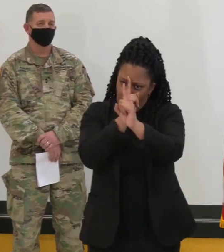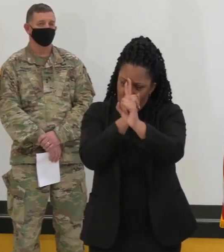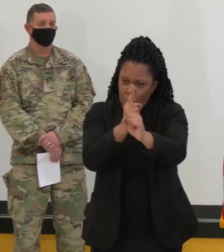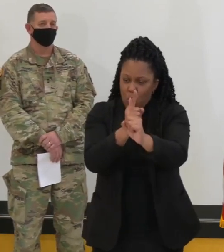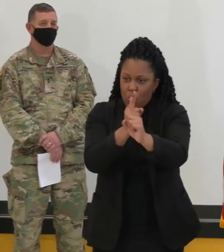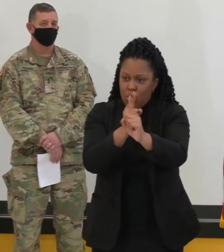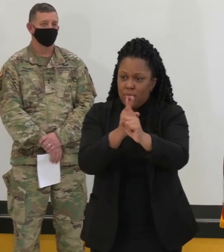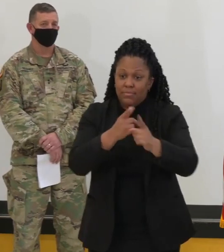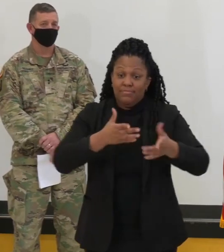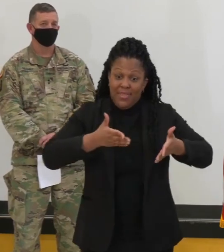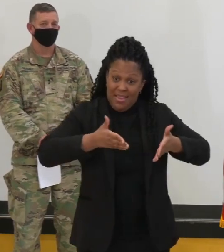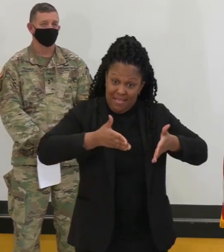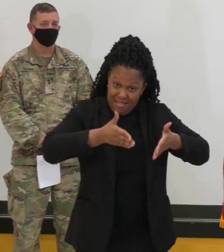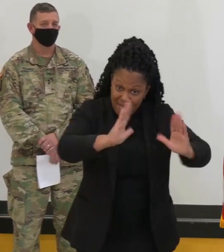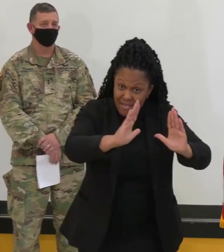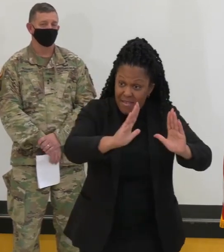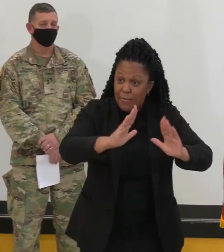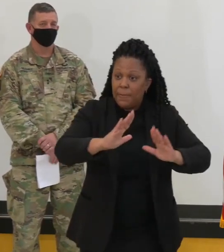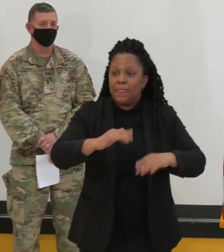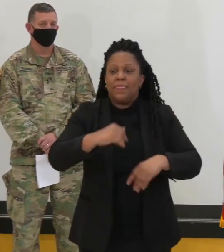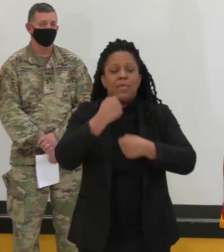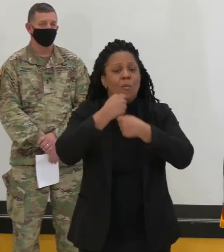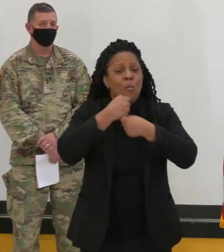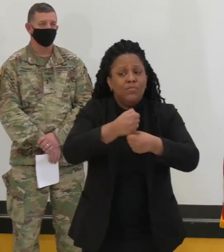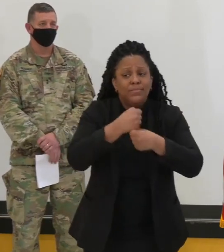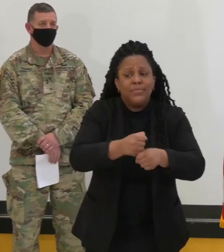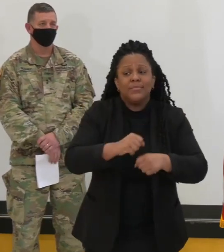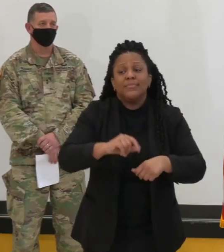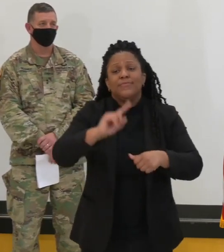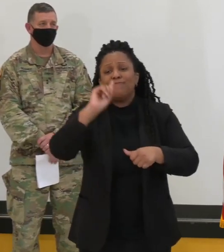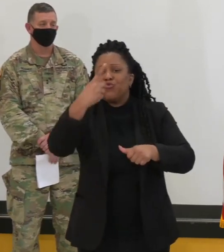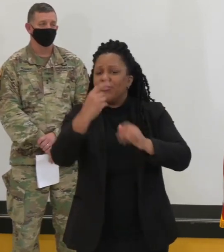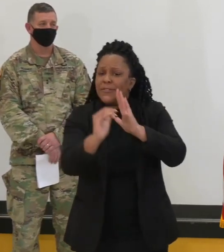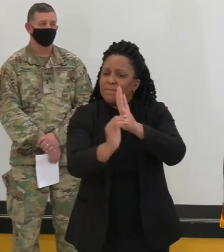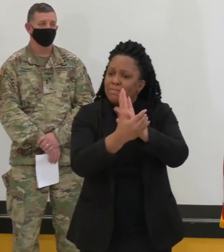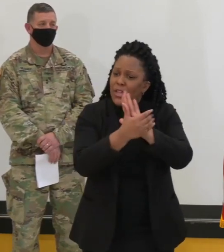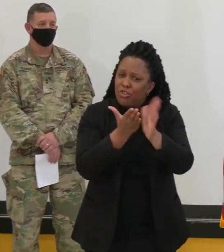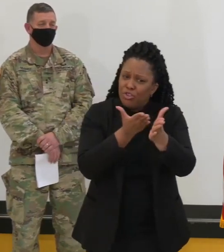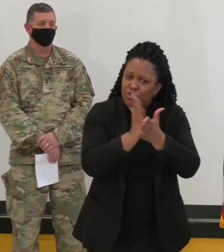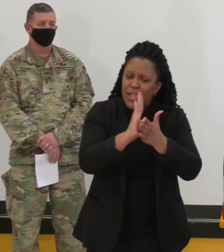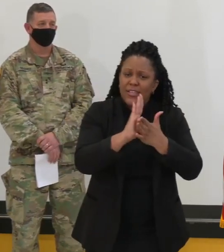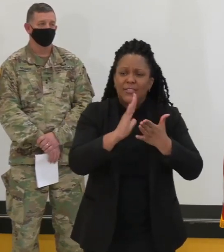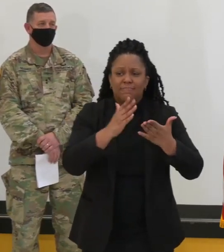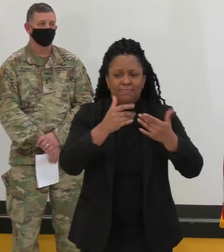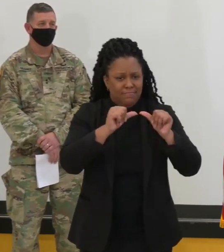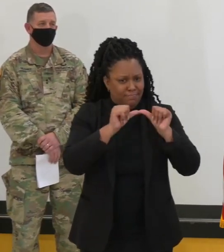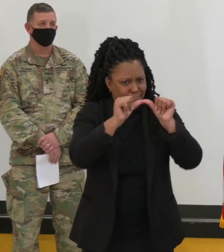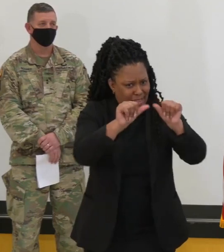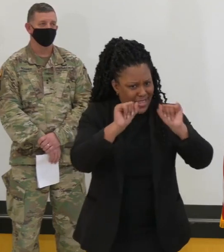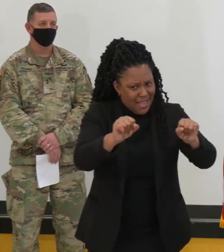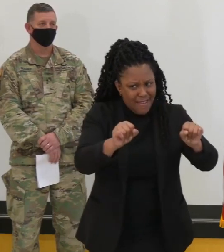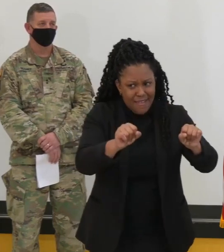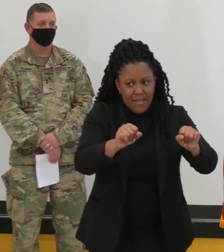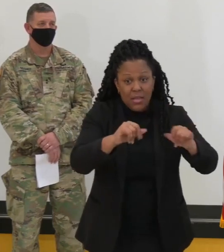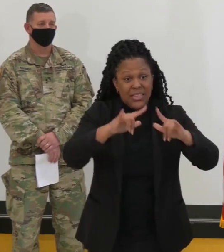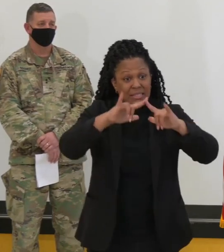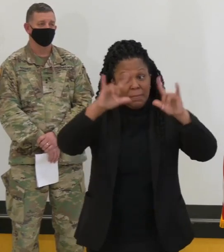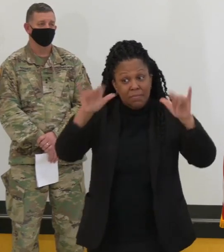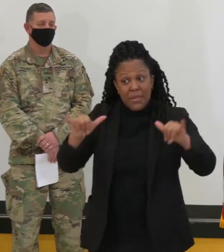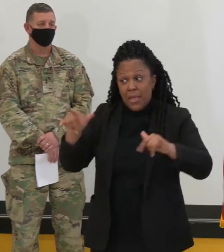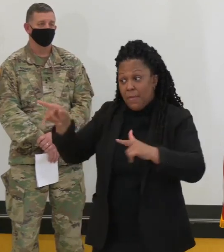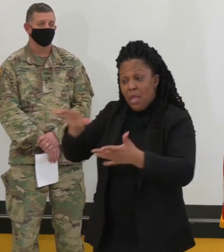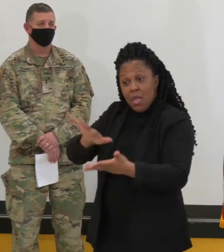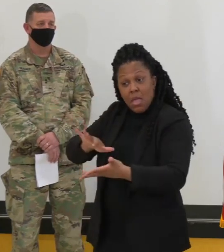out, that we encourage people to exercise their First Amendment right, but we are prohibiting the destruction and the